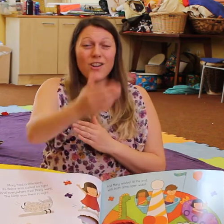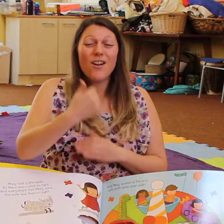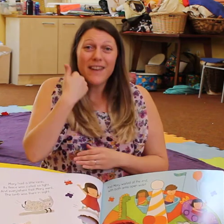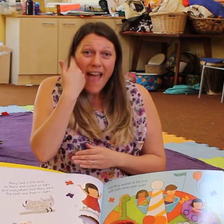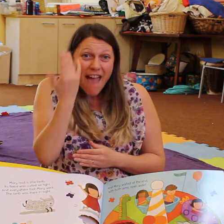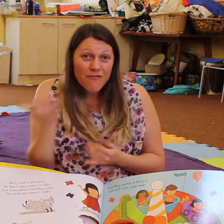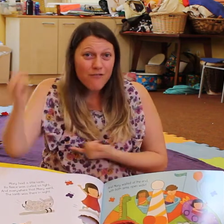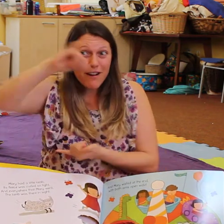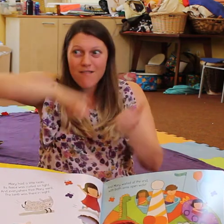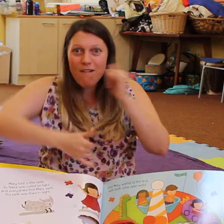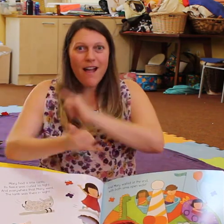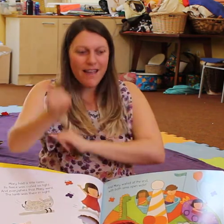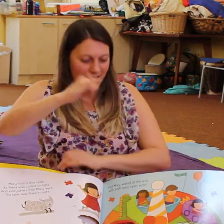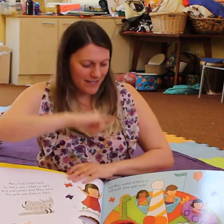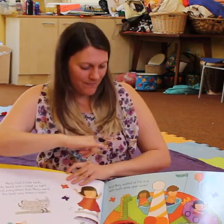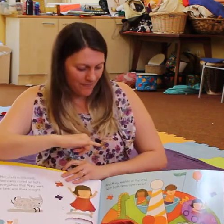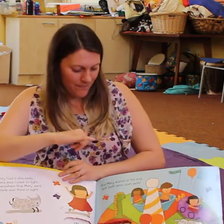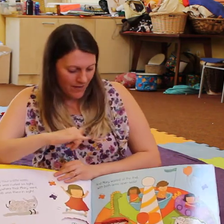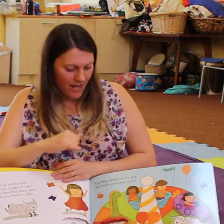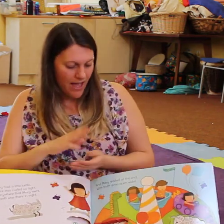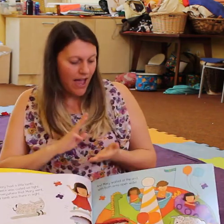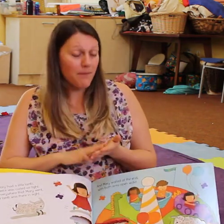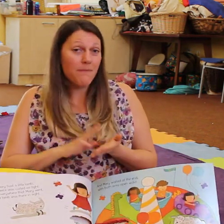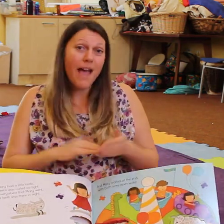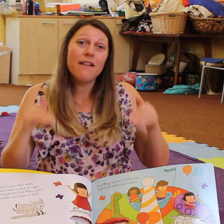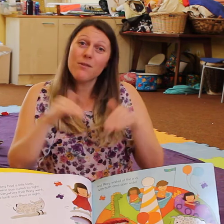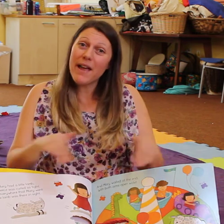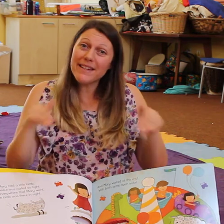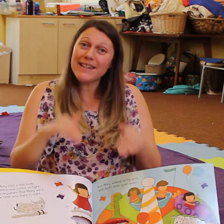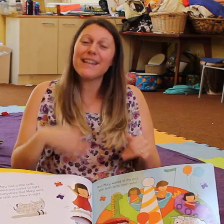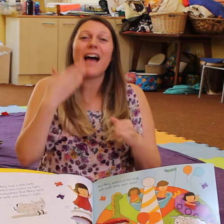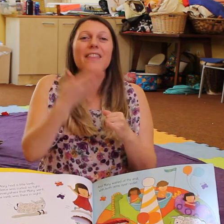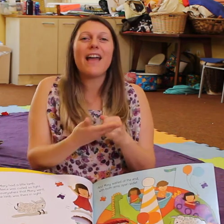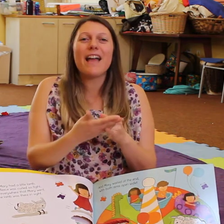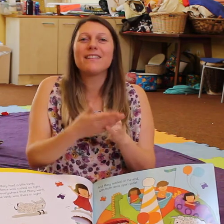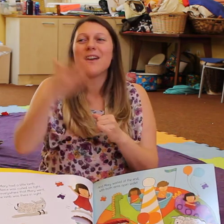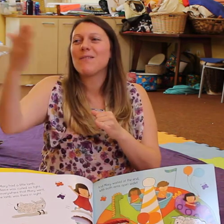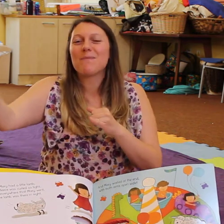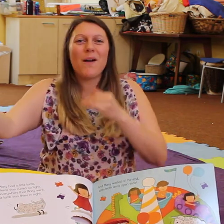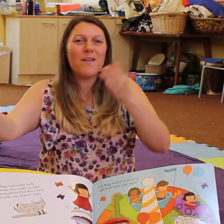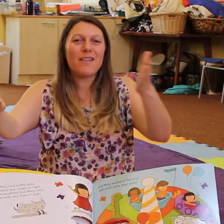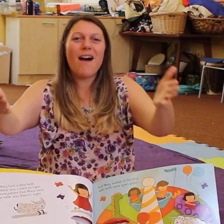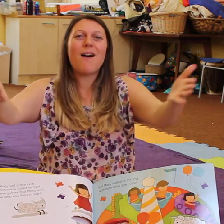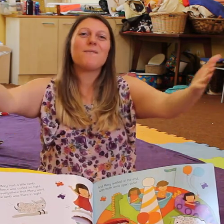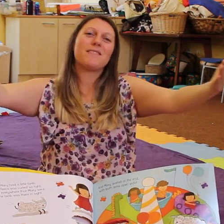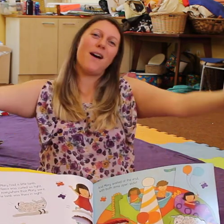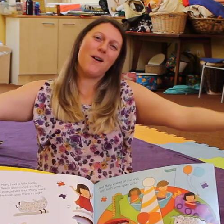on every ride. And Mary waited at the end with both arms